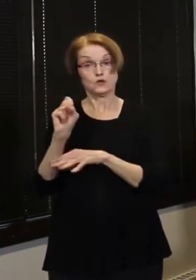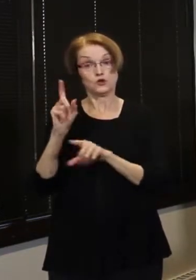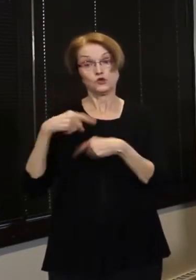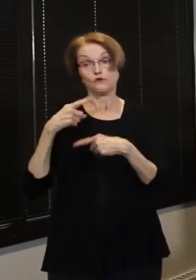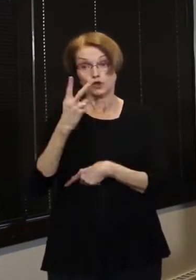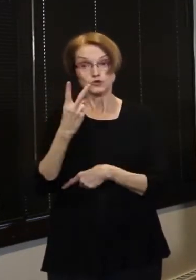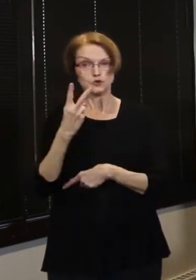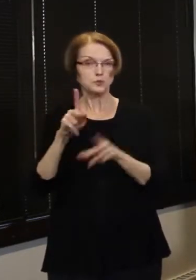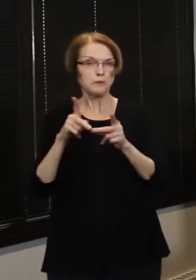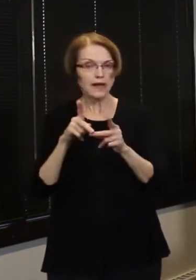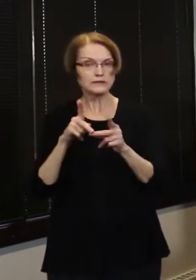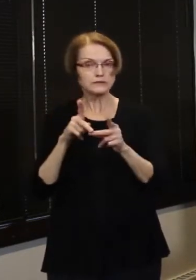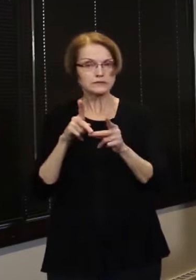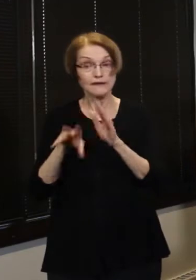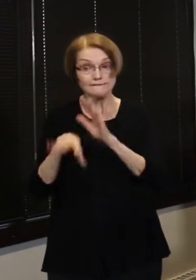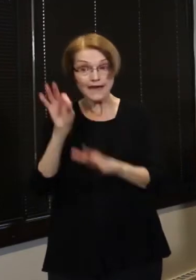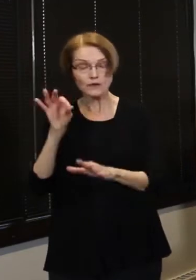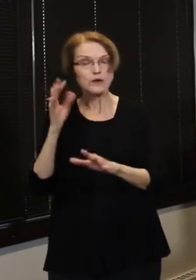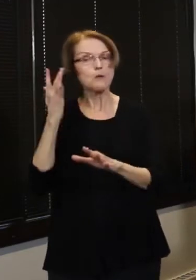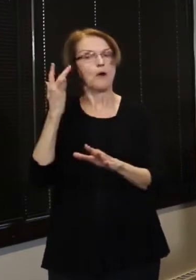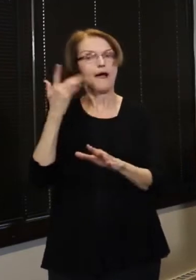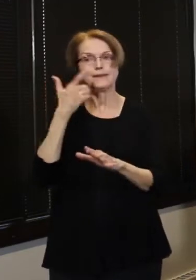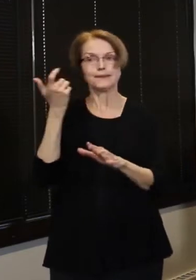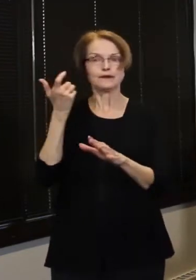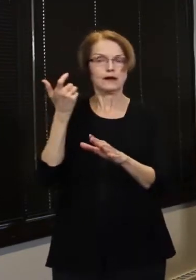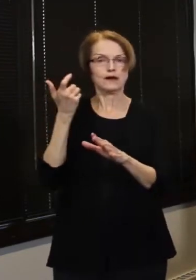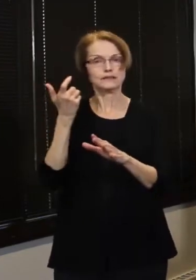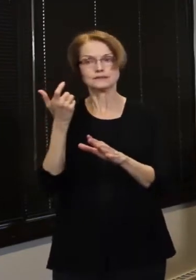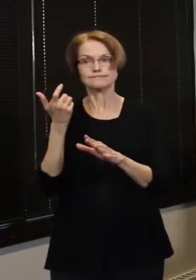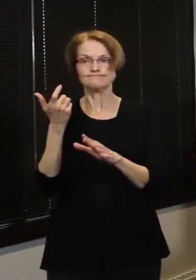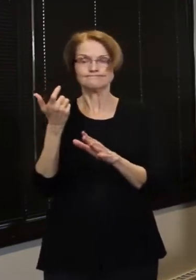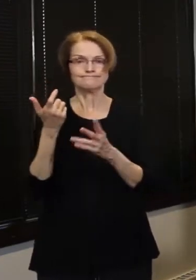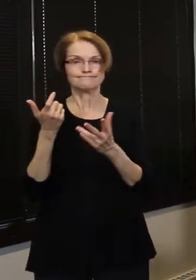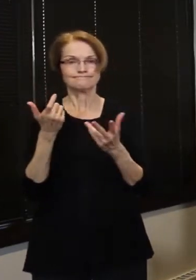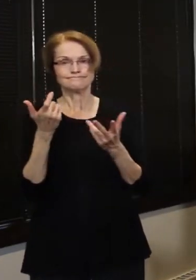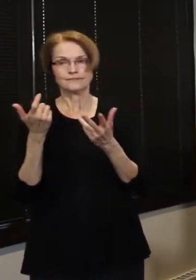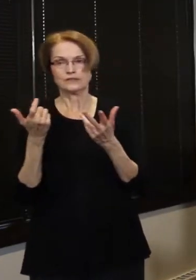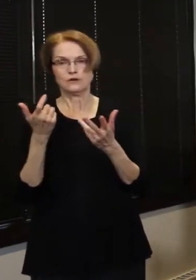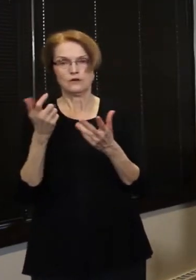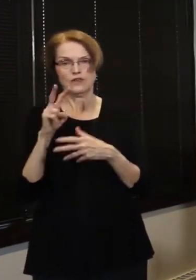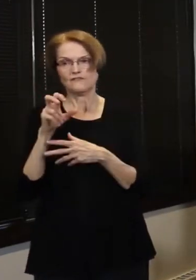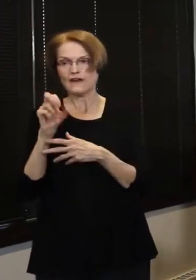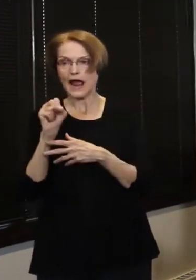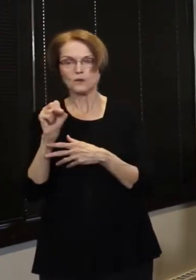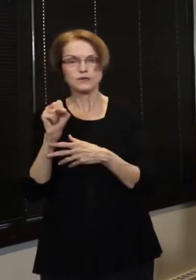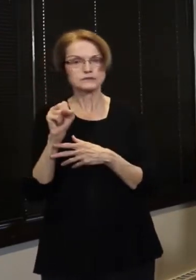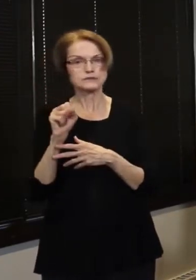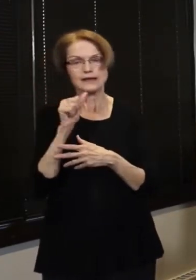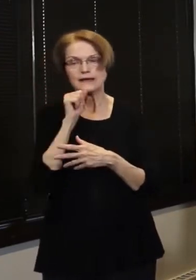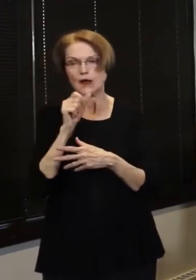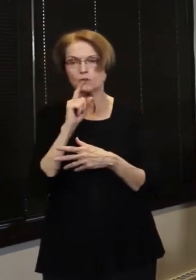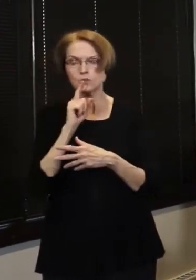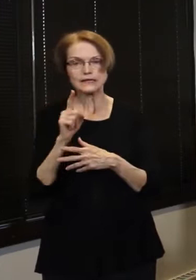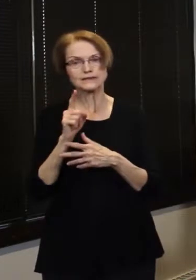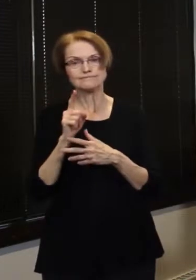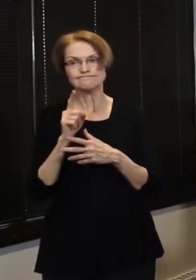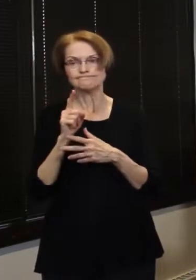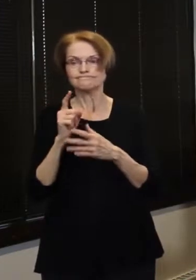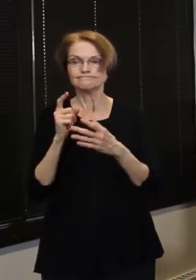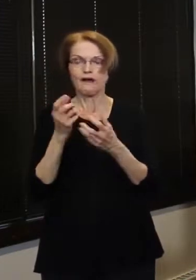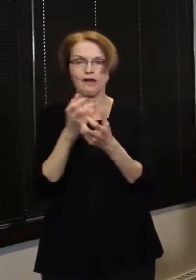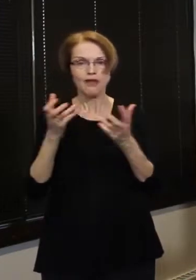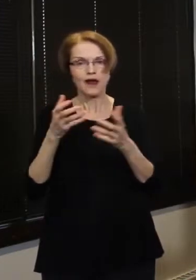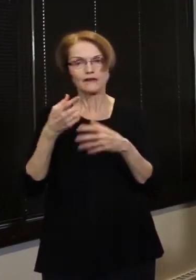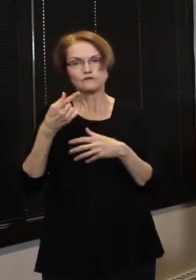that's mostly because there hasn't been a lot of genomic discovery of the virus. And so it will make it